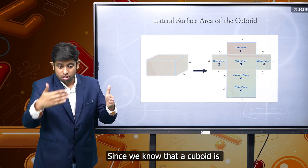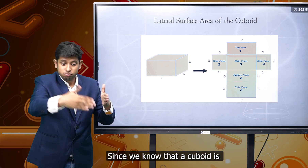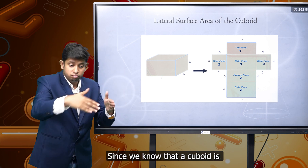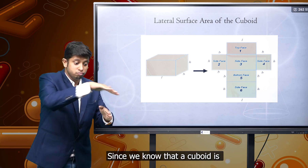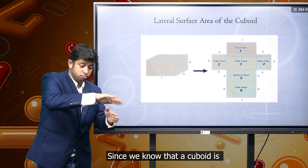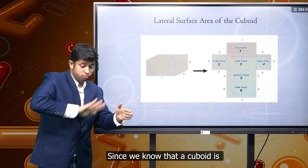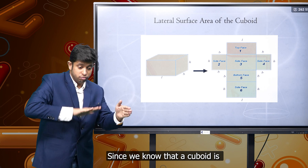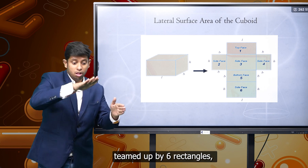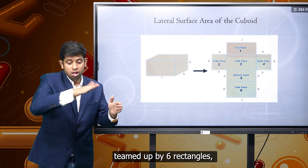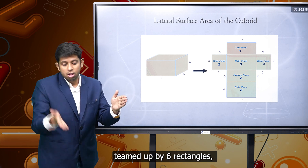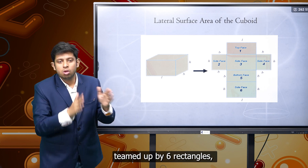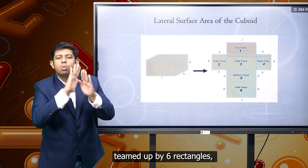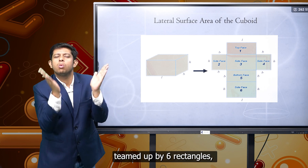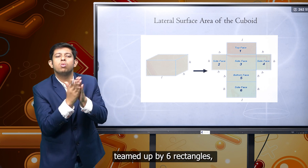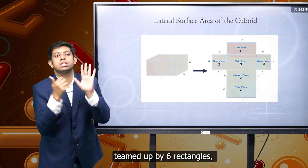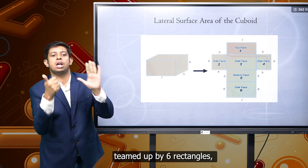that a cuboid is teamed up by 6 rectangles.